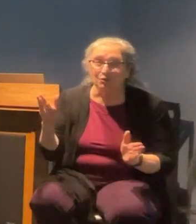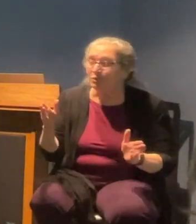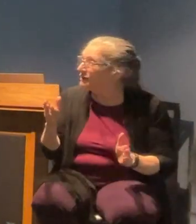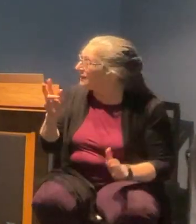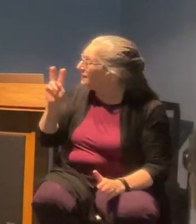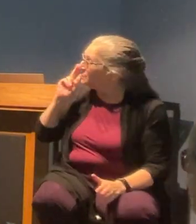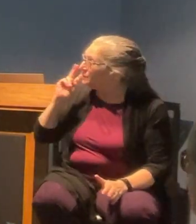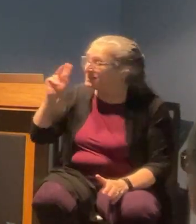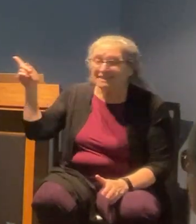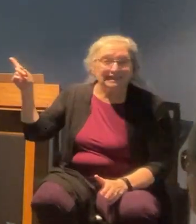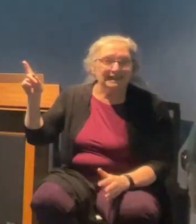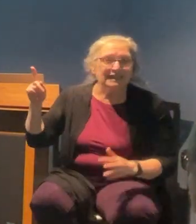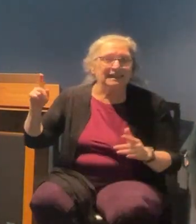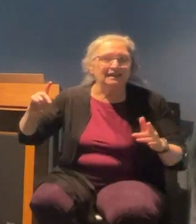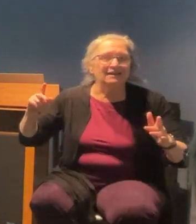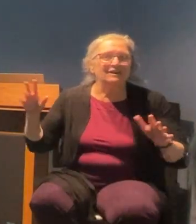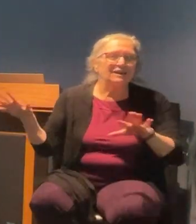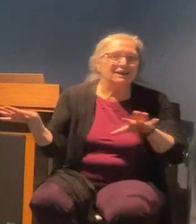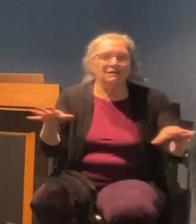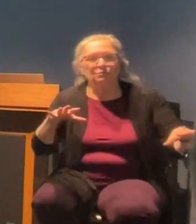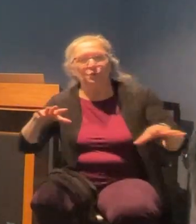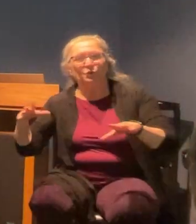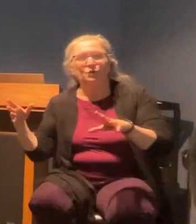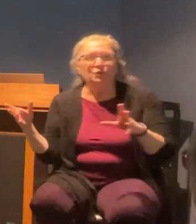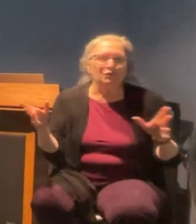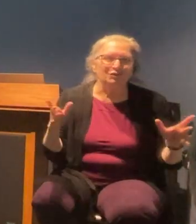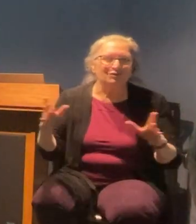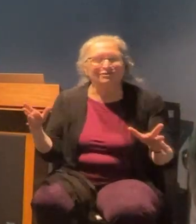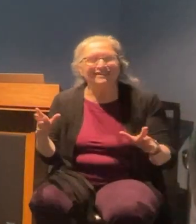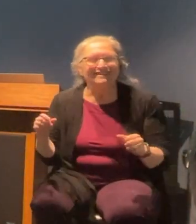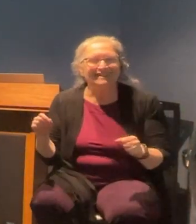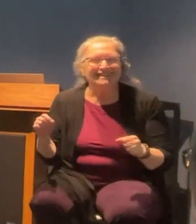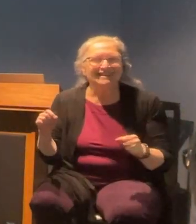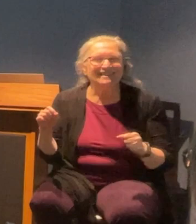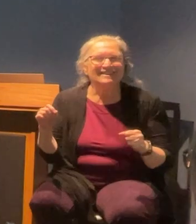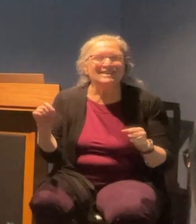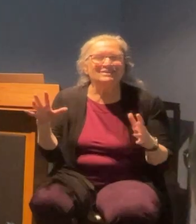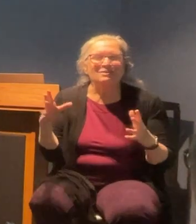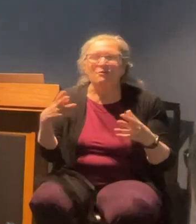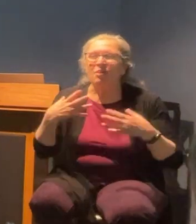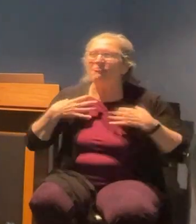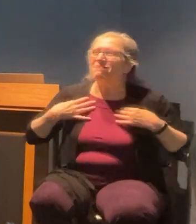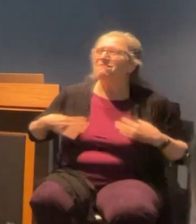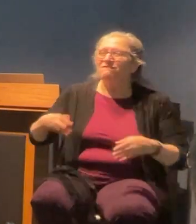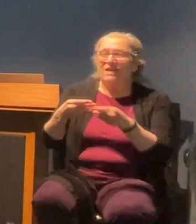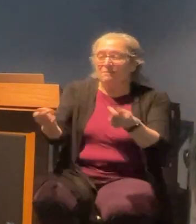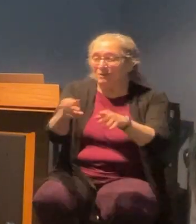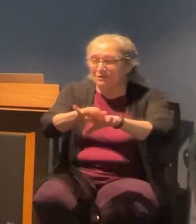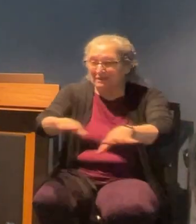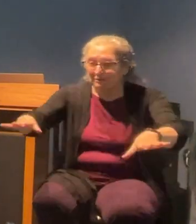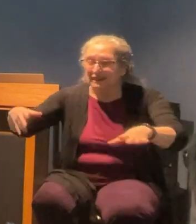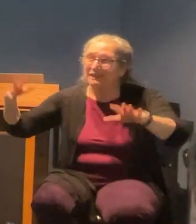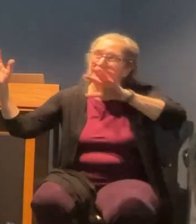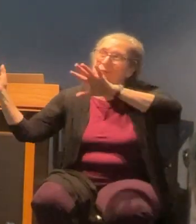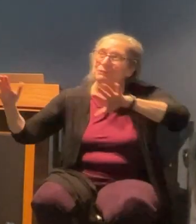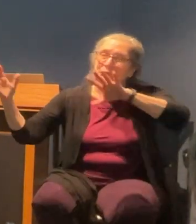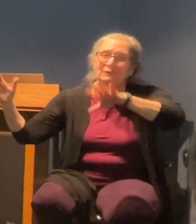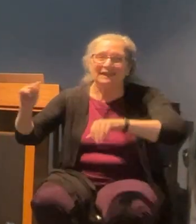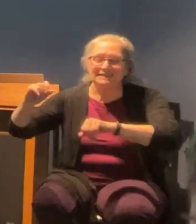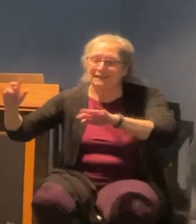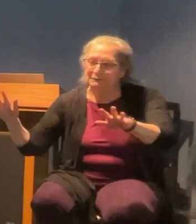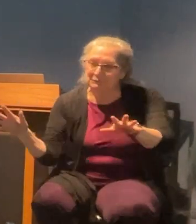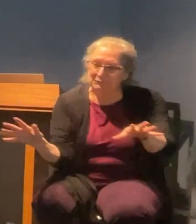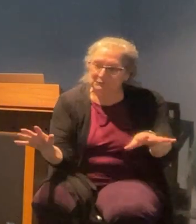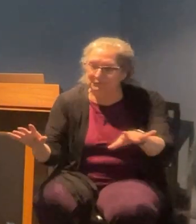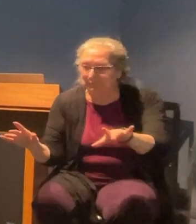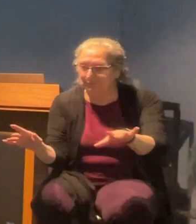see the work, it kind of moved the fabrics slightly, and those little clips make sounds, and it was